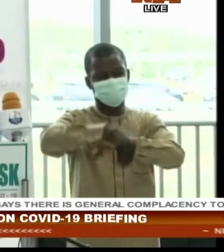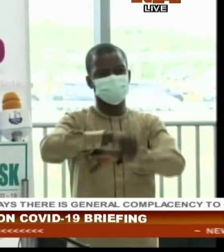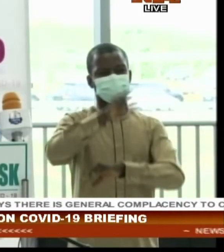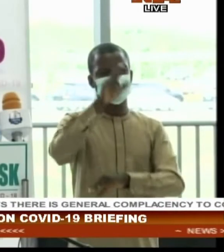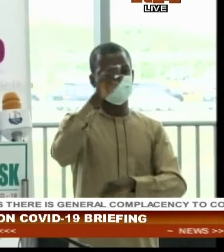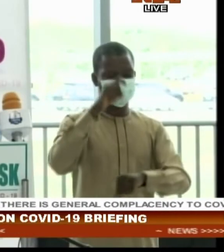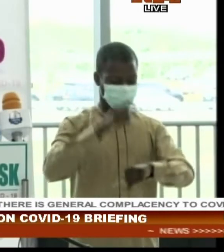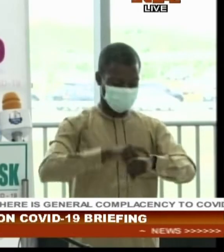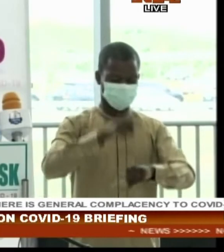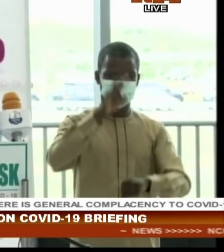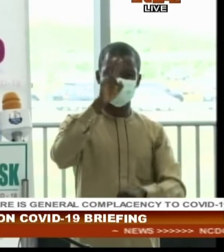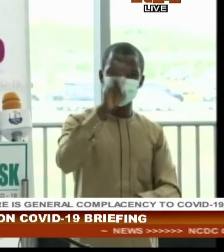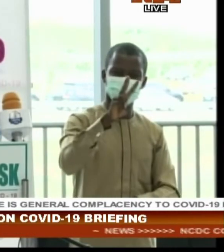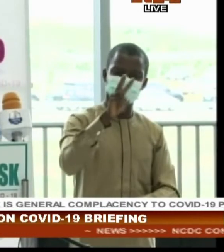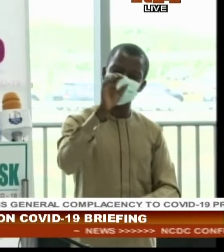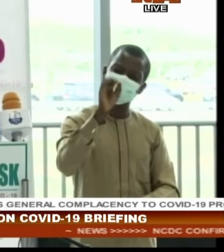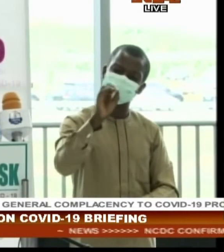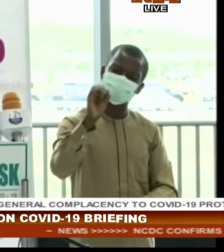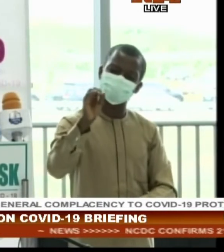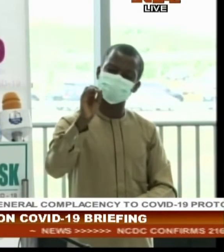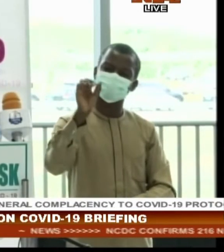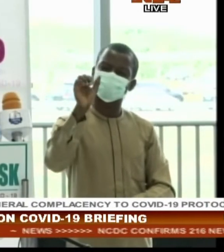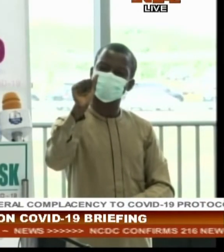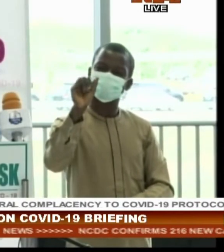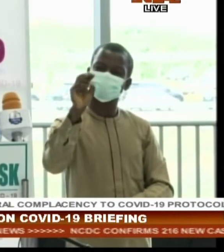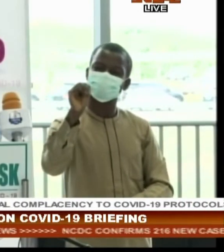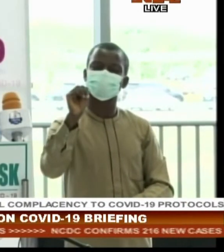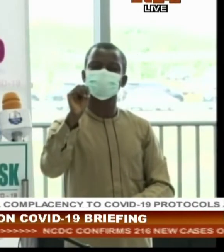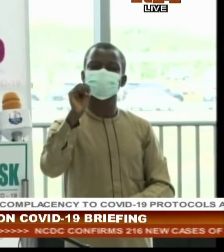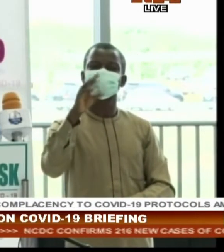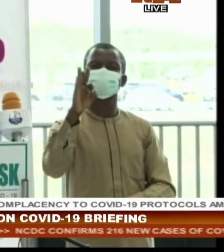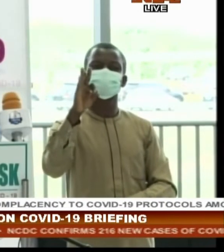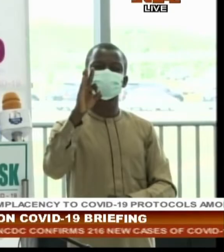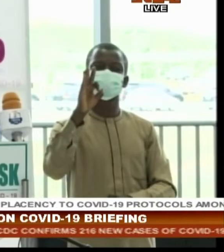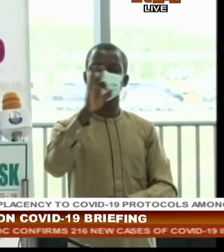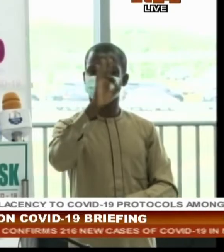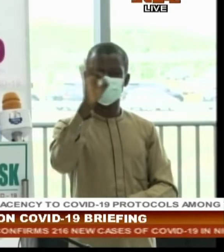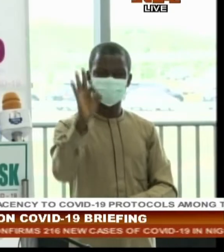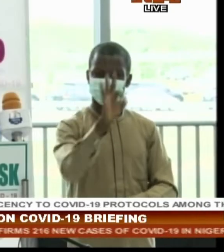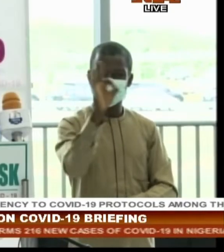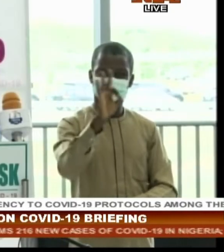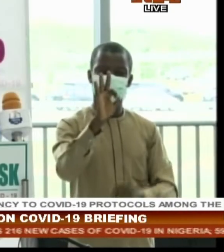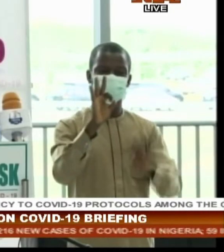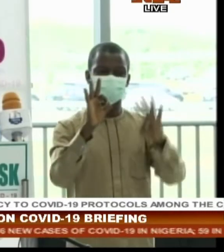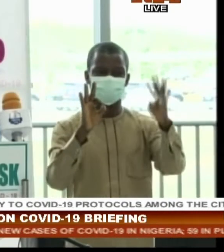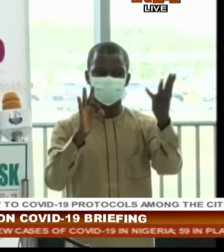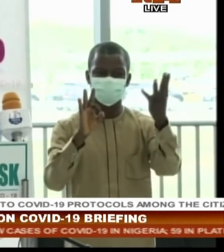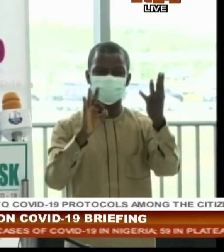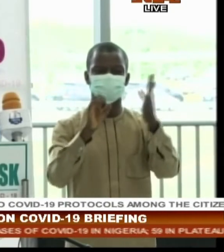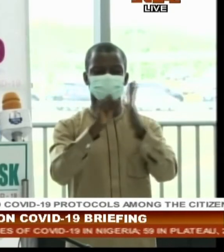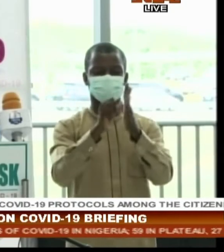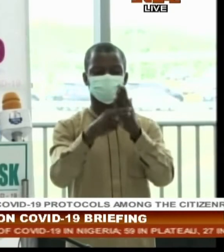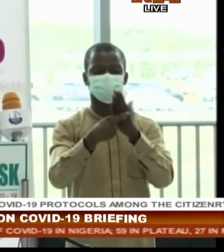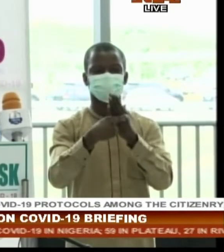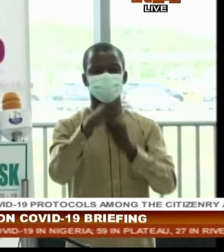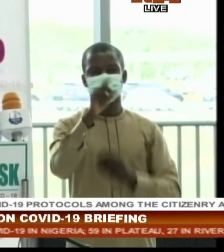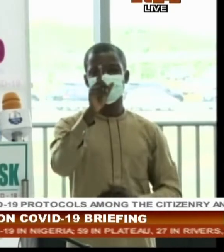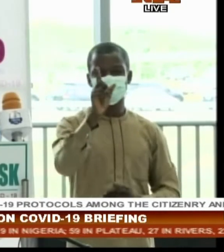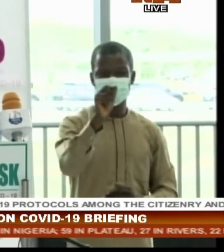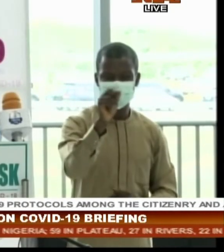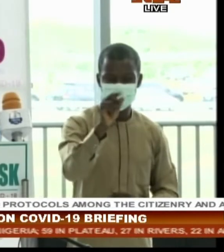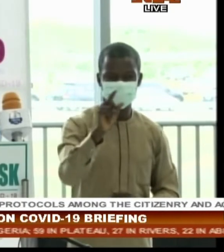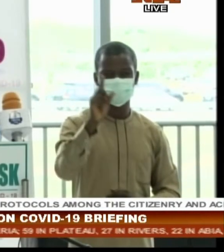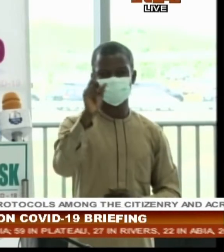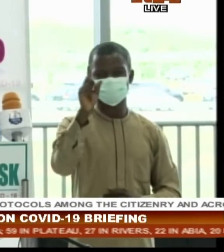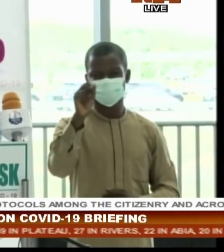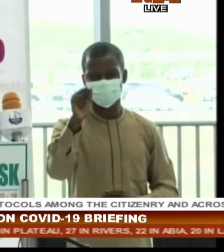12:01 a.m. on Friday, 4th of September 2020,